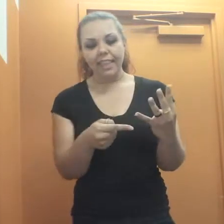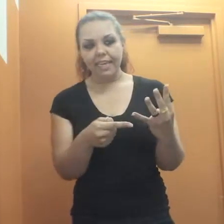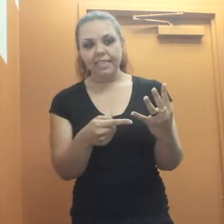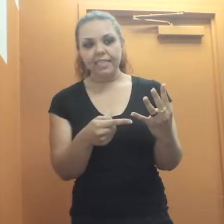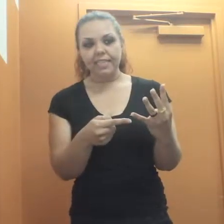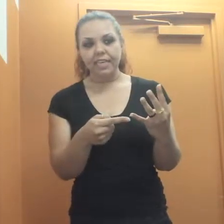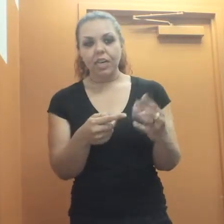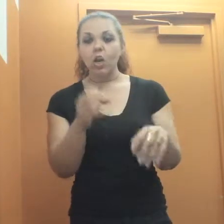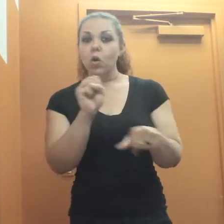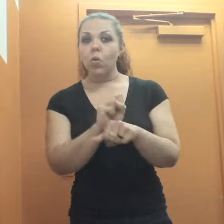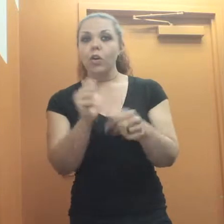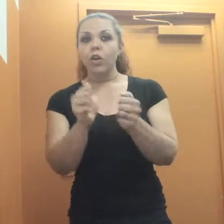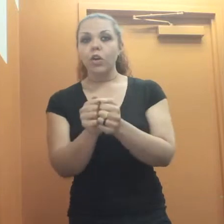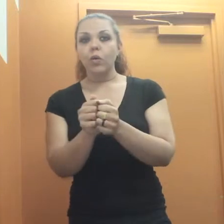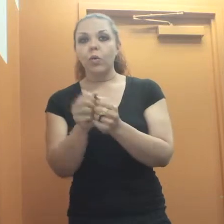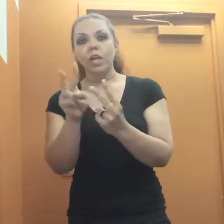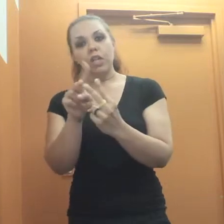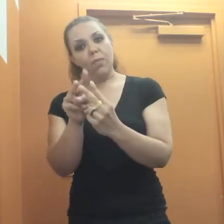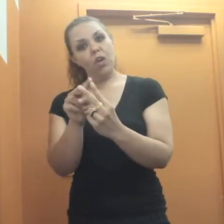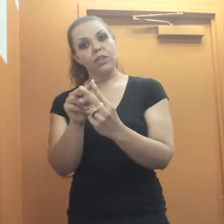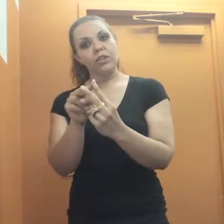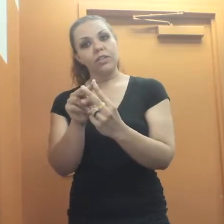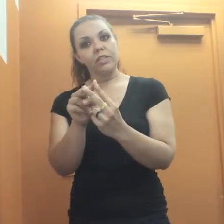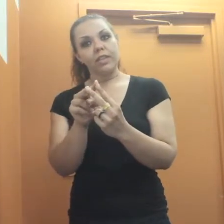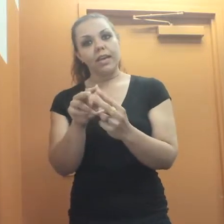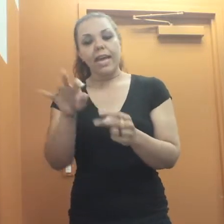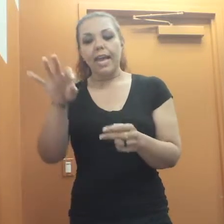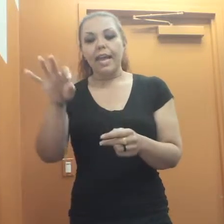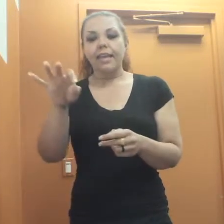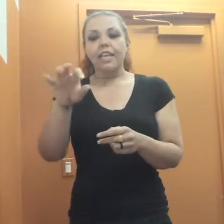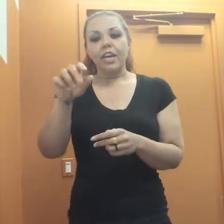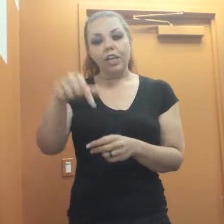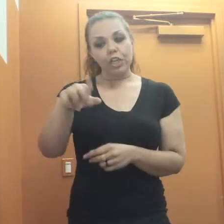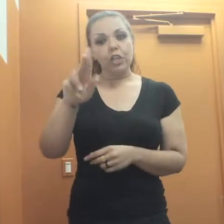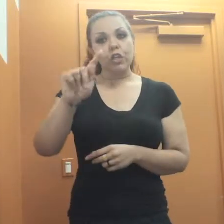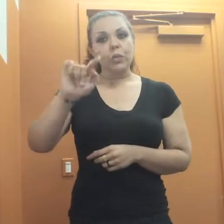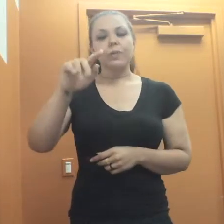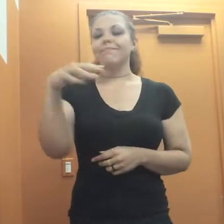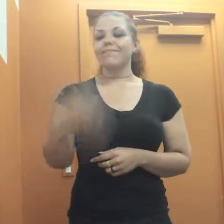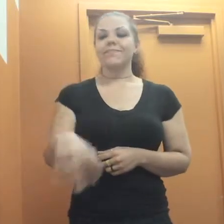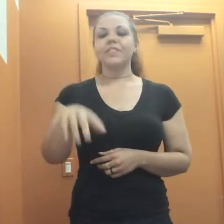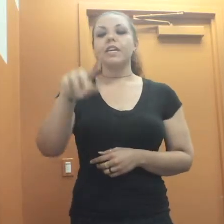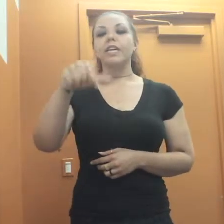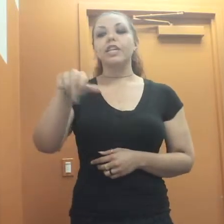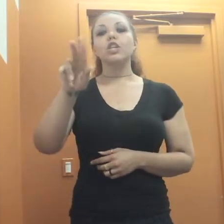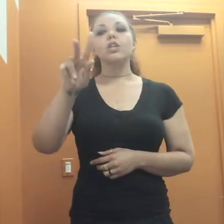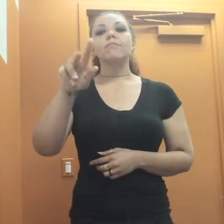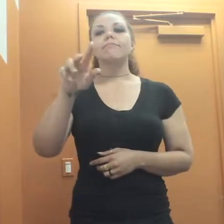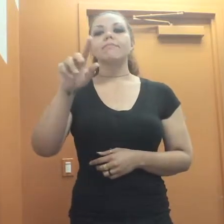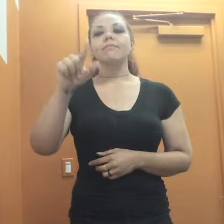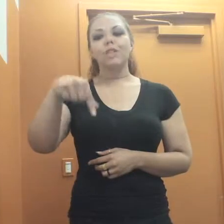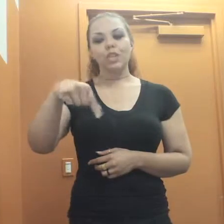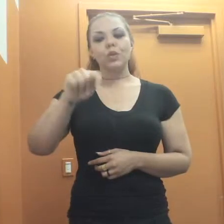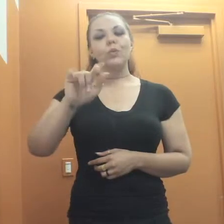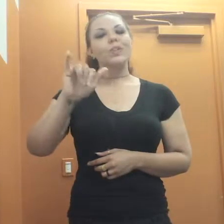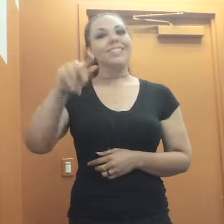partners and dipping Q-tips into the solutions and then putting them on the different areas of our tongue. Notice that you can taste